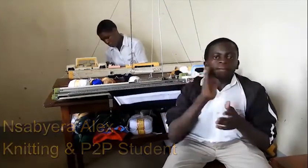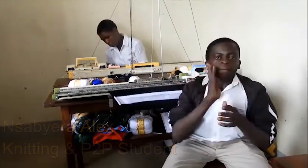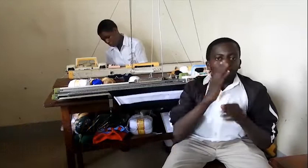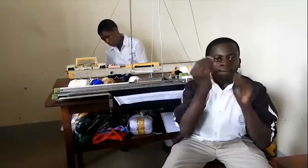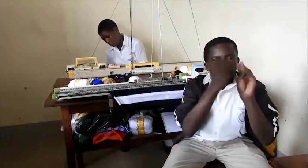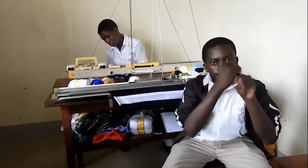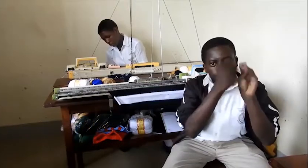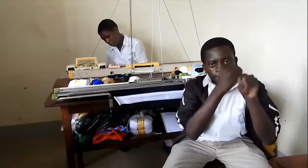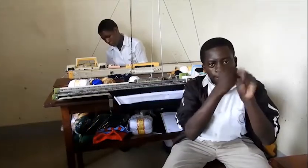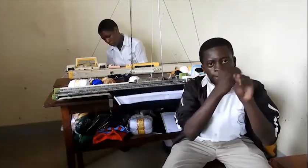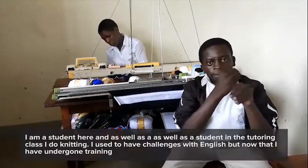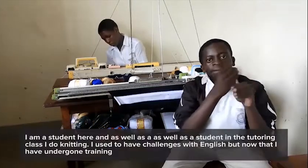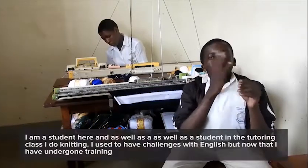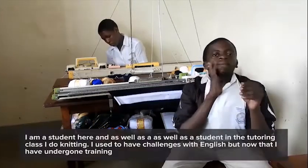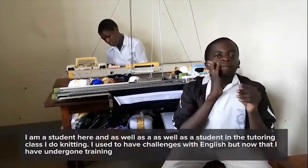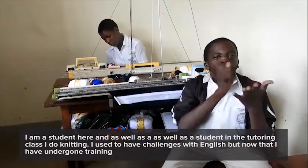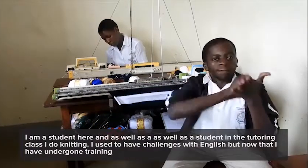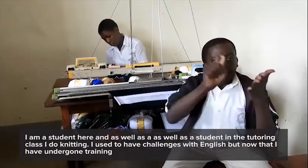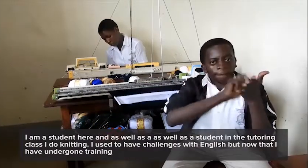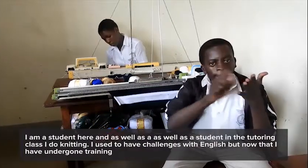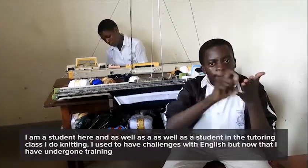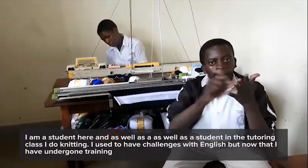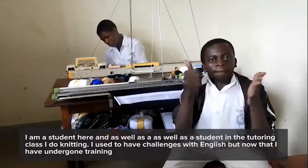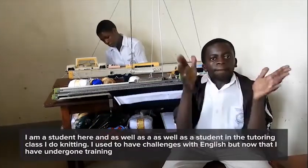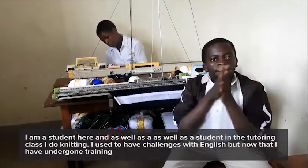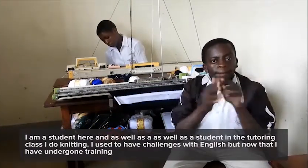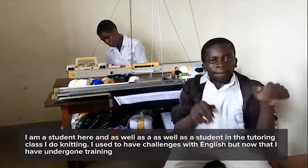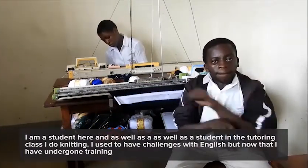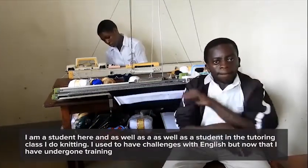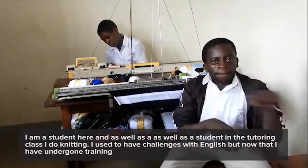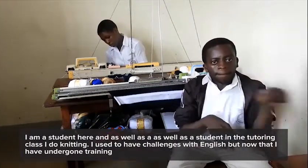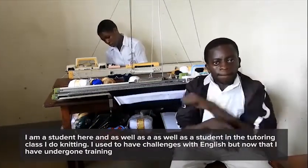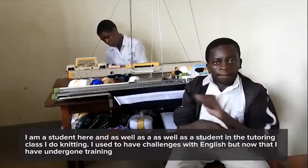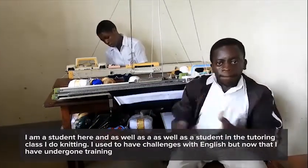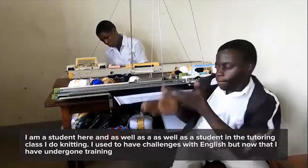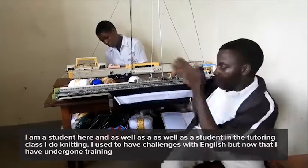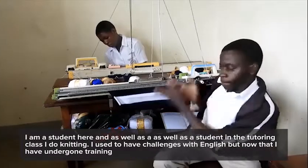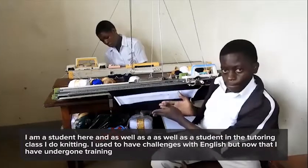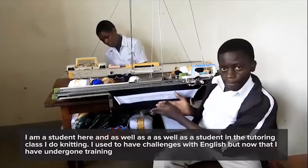here and as well as a student in the tutoring class. I do knitting.